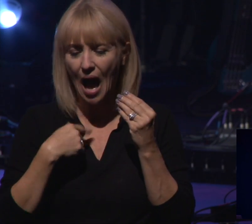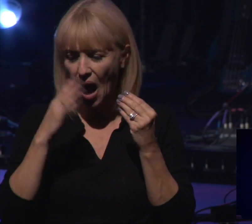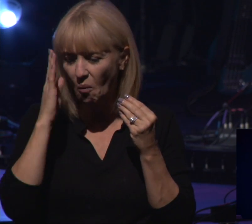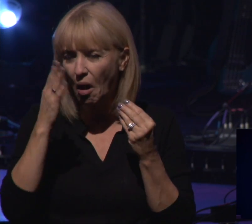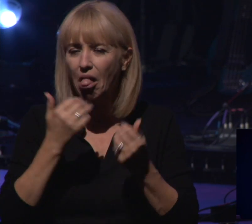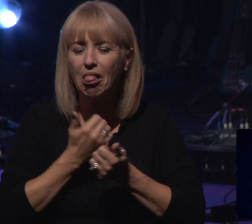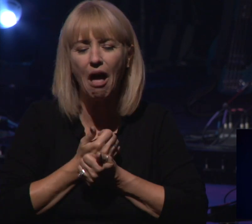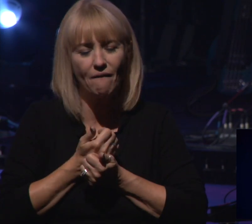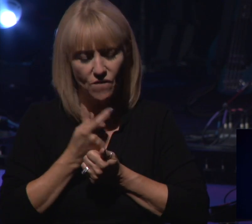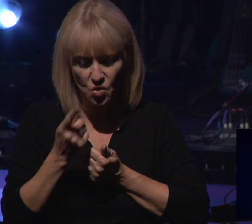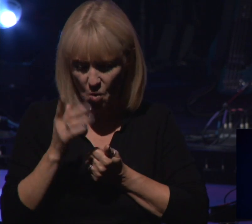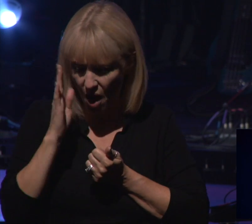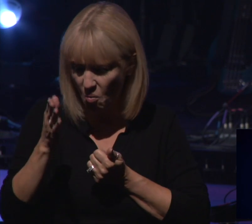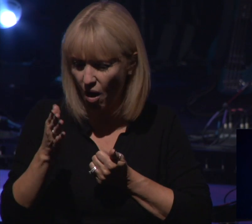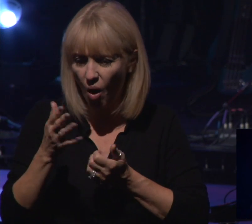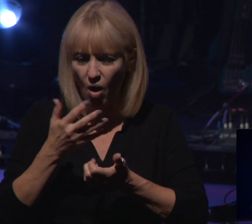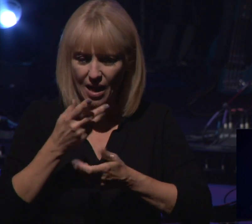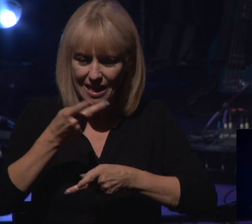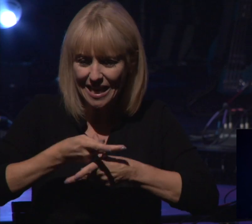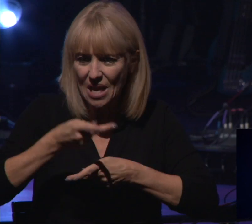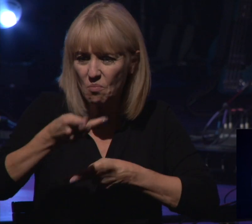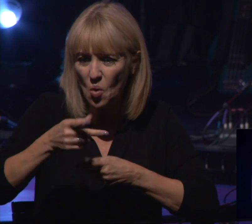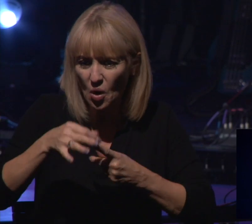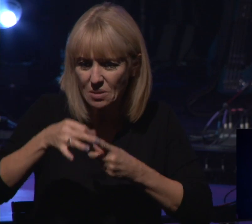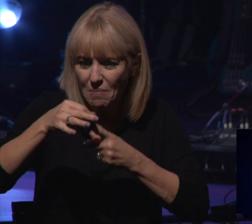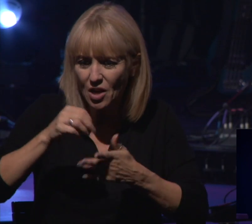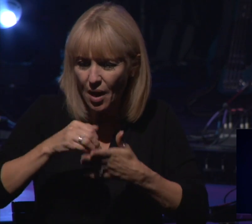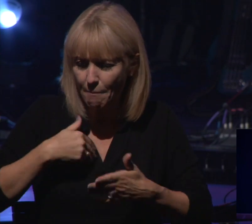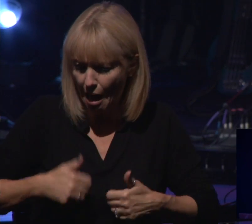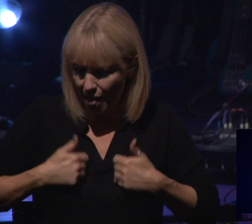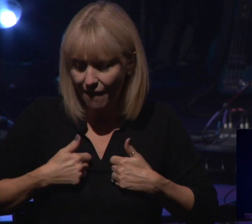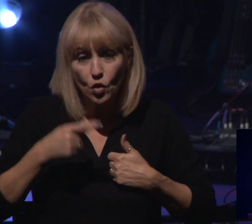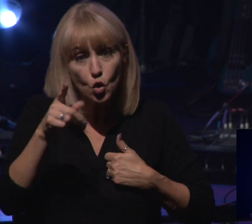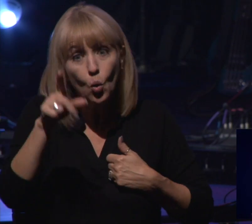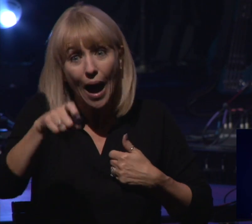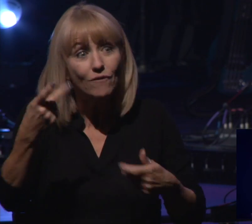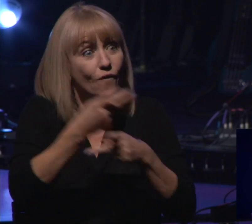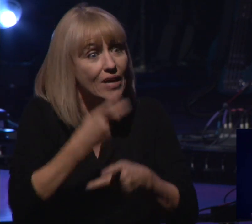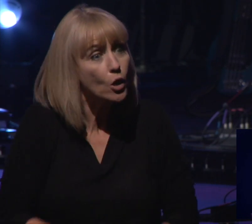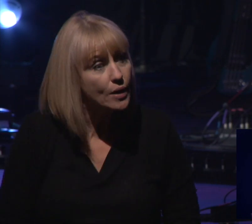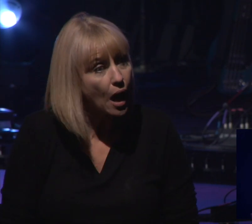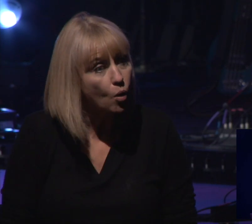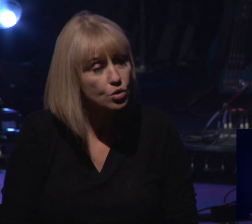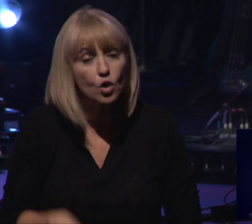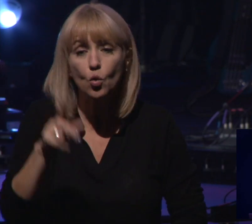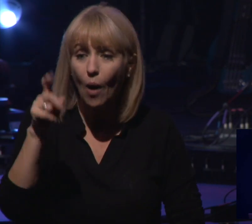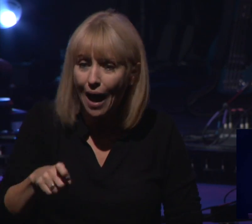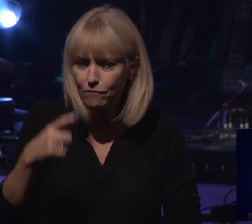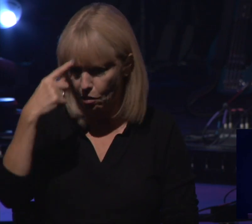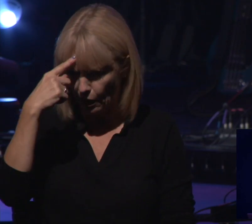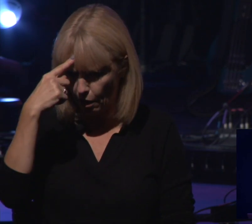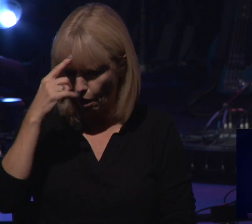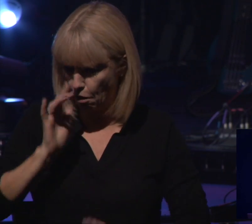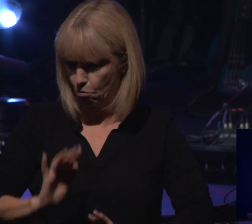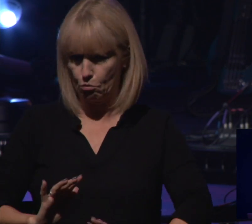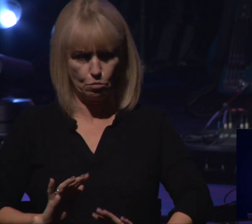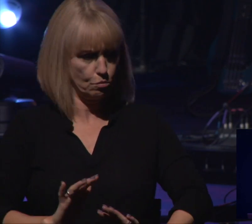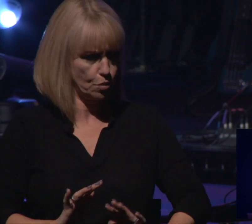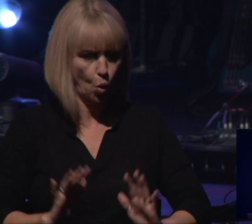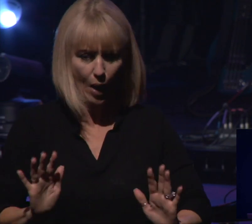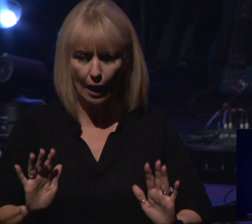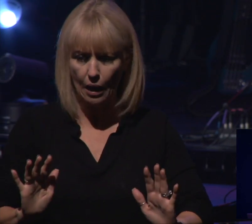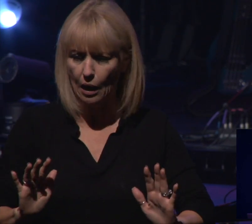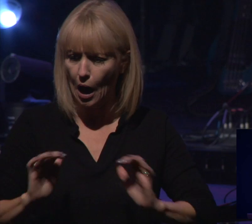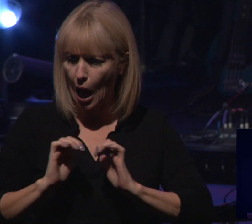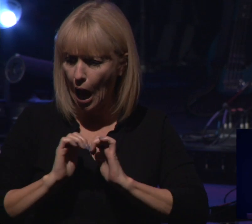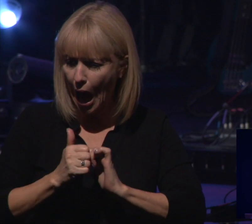rest of my life. I'm going to hold you as special, and it means I have to figure it out. Well, how do I do it at this stage? How do we make those